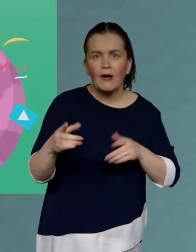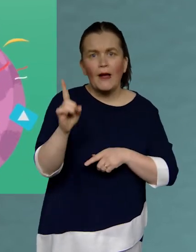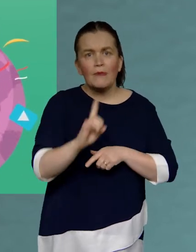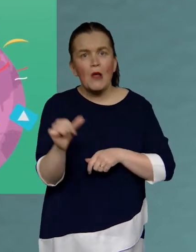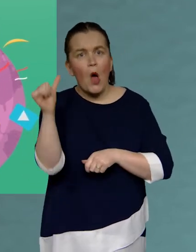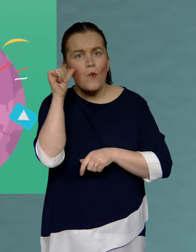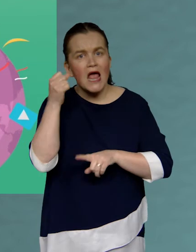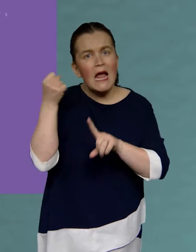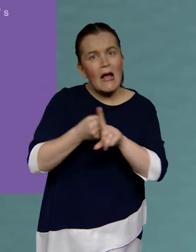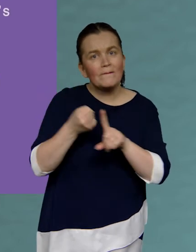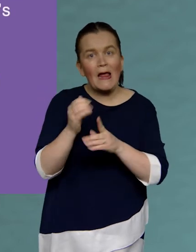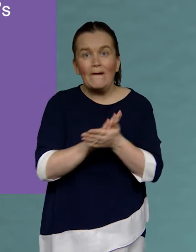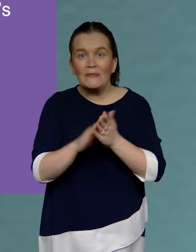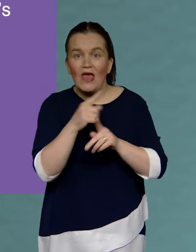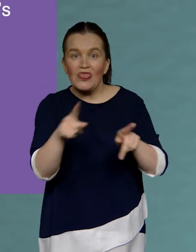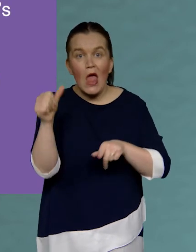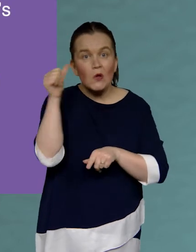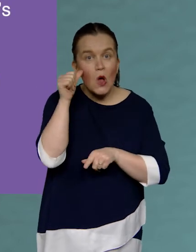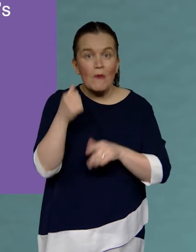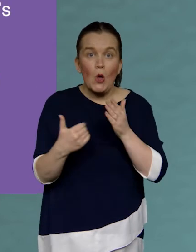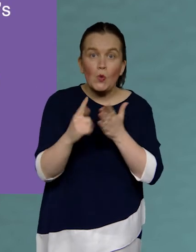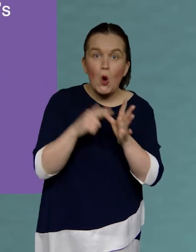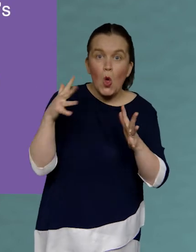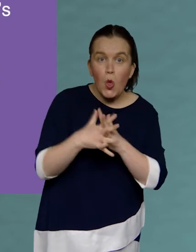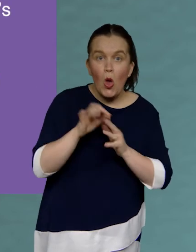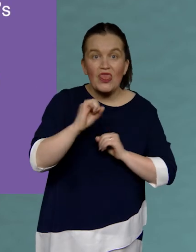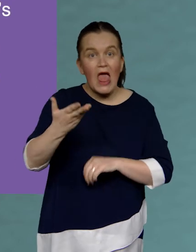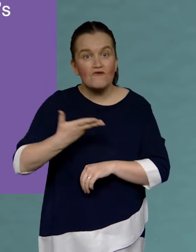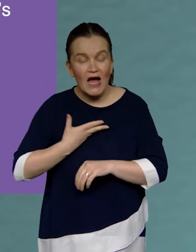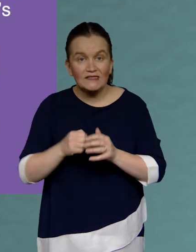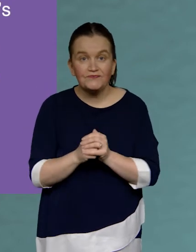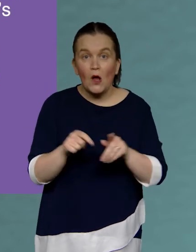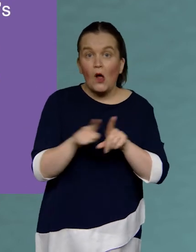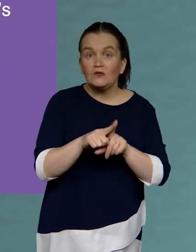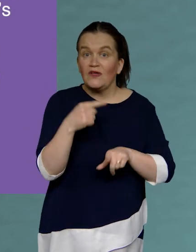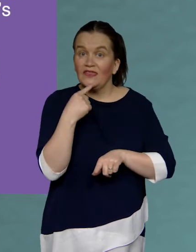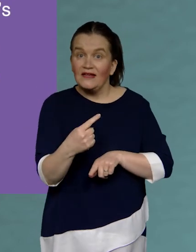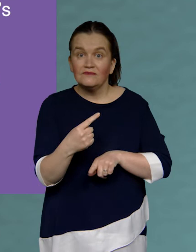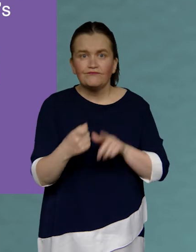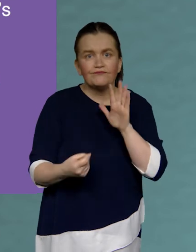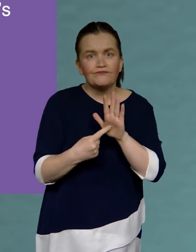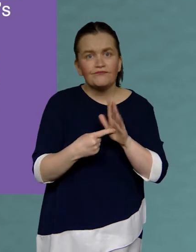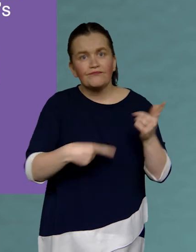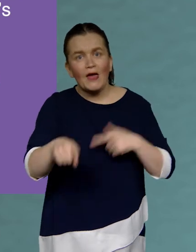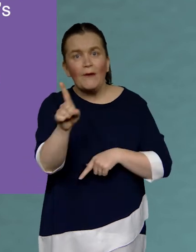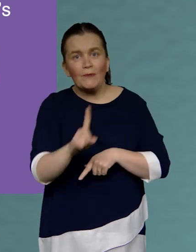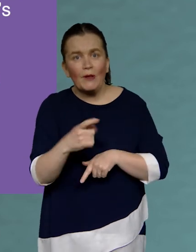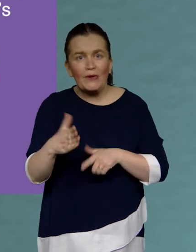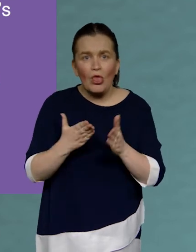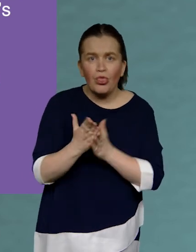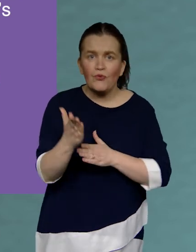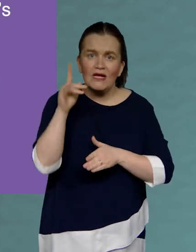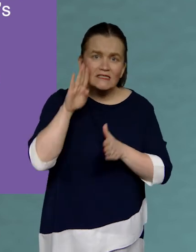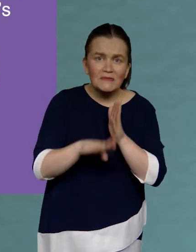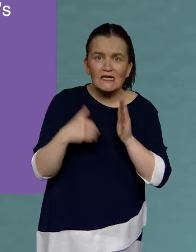their rights. And they said it was crucial that people with lived experience around everyday rights are involved in shaping a new act and how it's